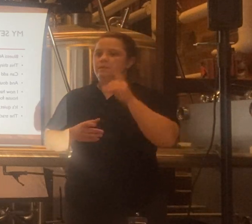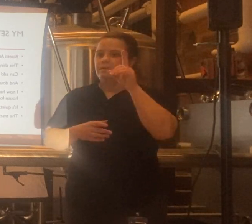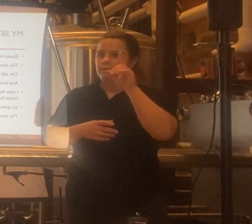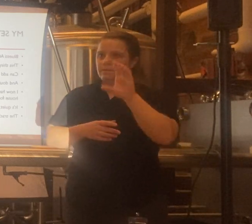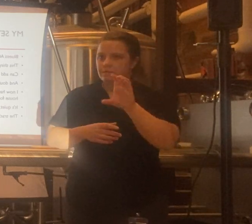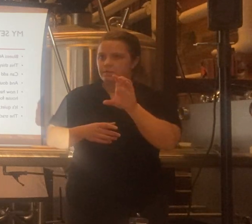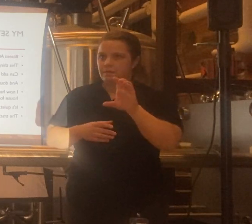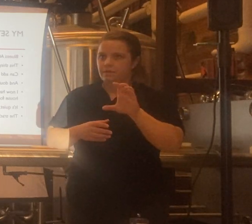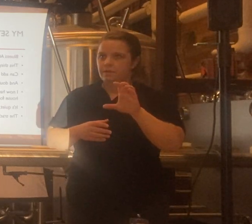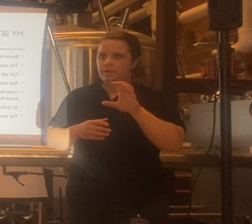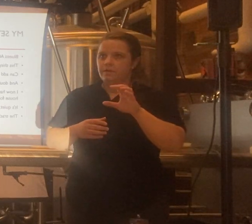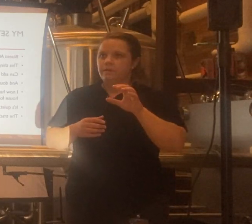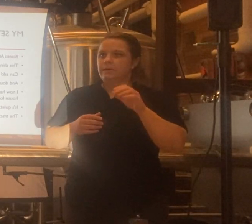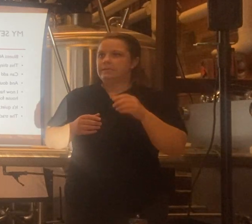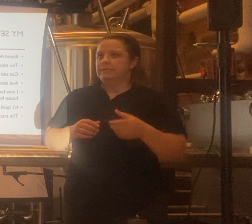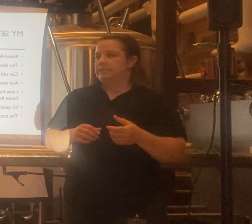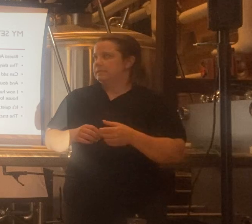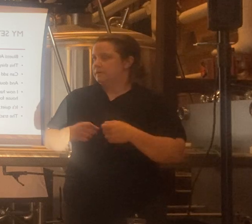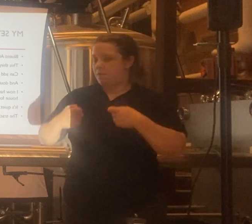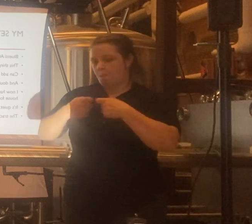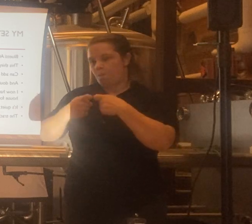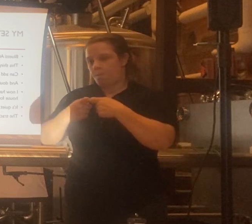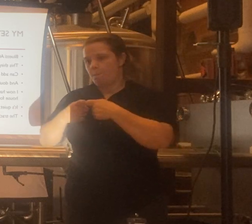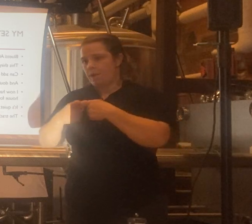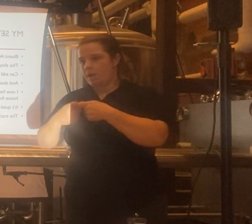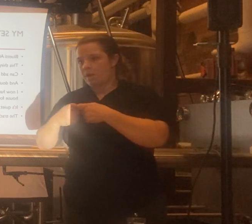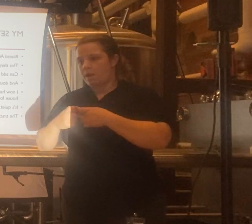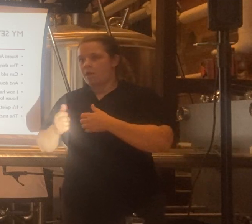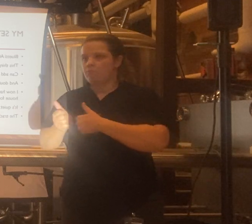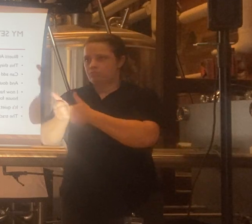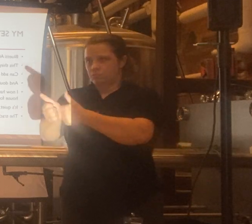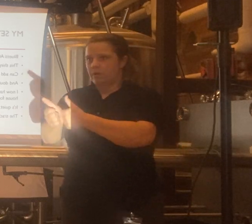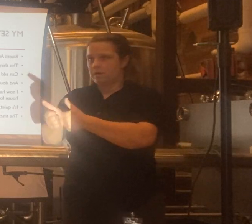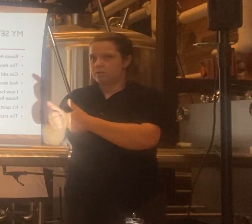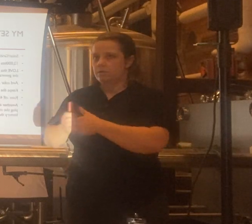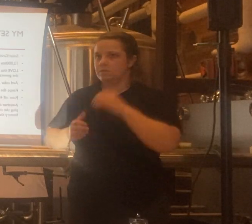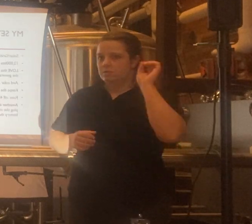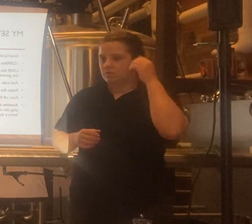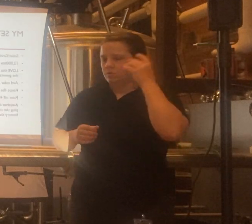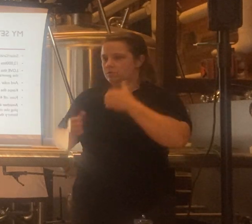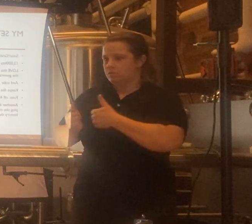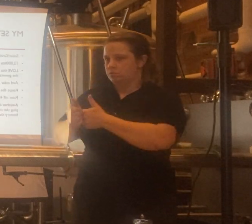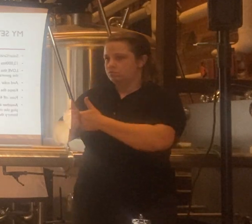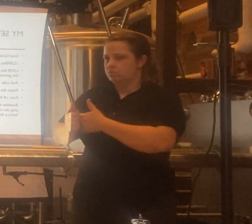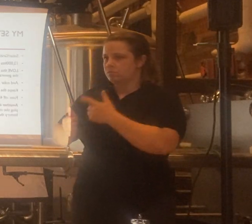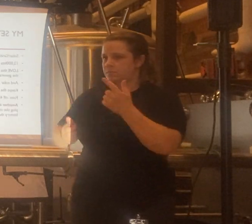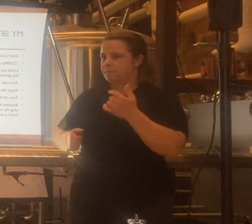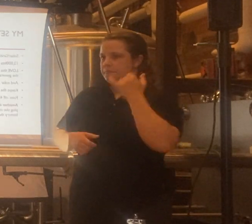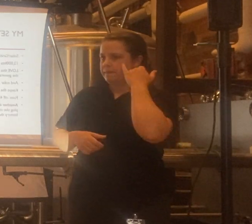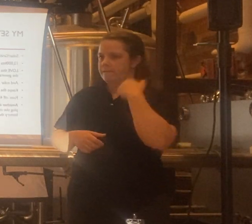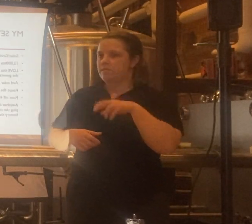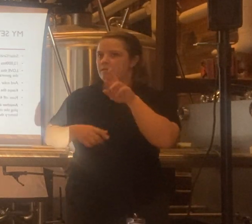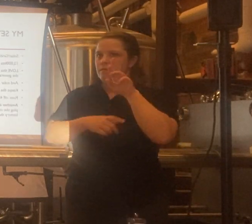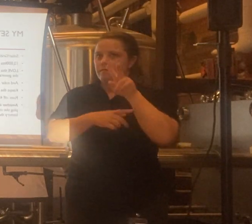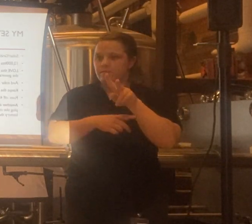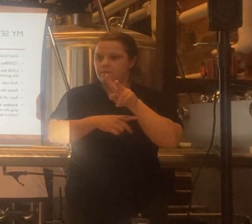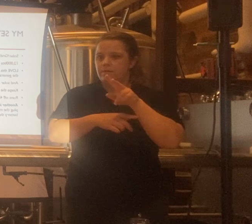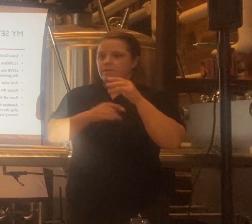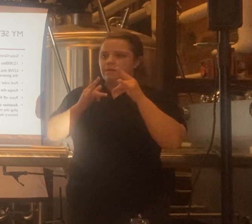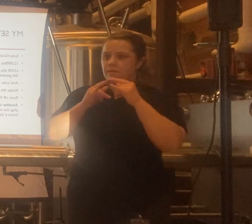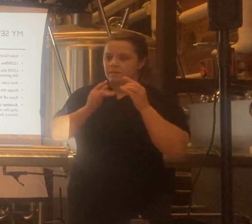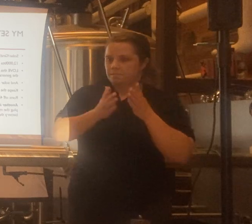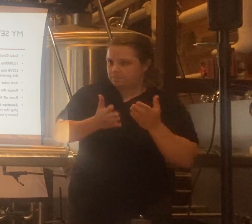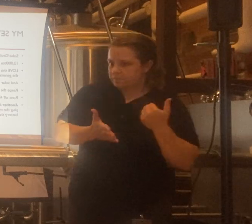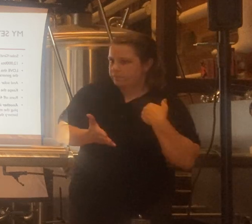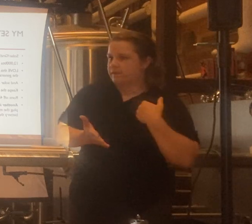But yeah, these things are quite nice. If you have an RV or a camper, I'd highly recommend looking at something like this. So here's the mini split